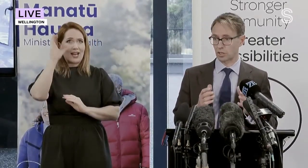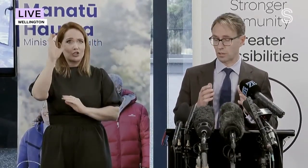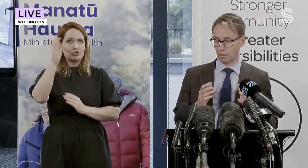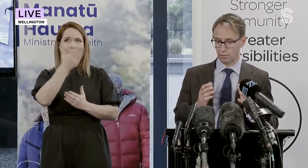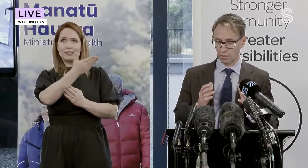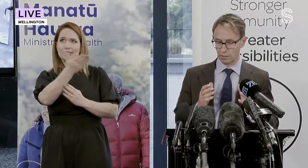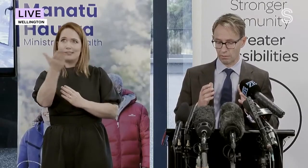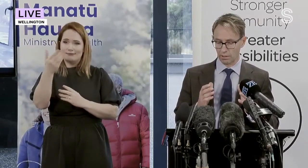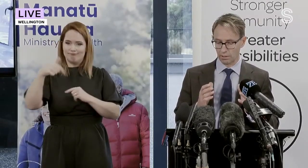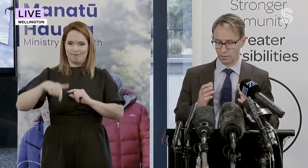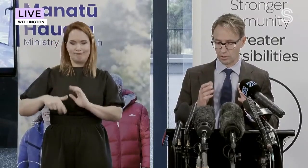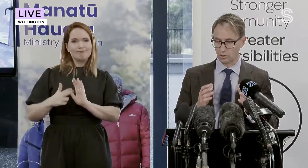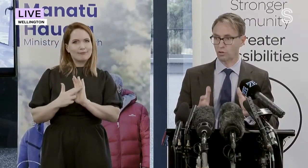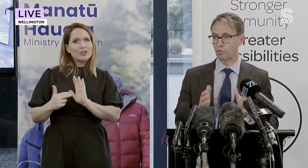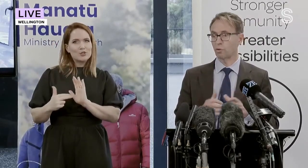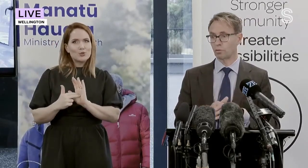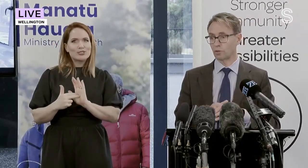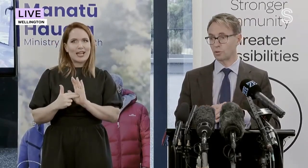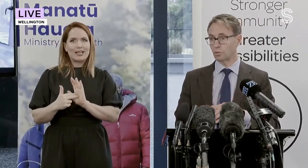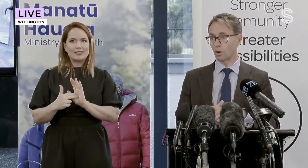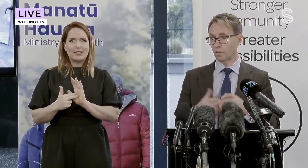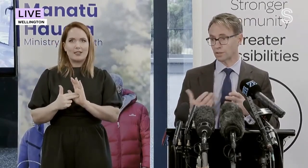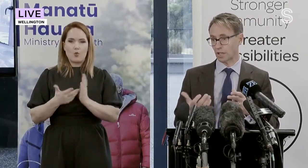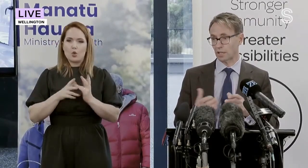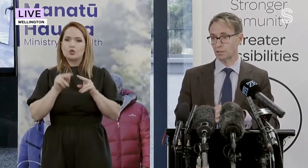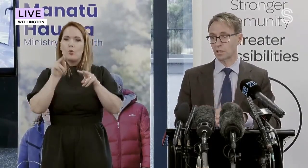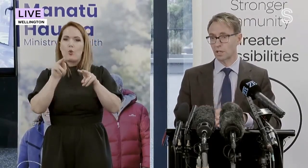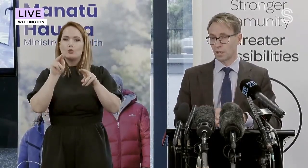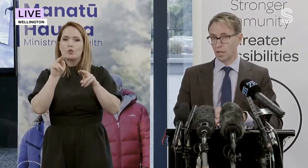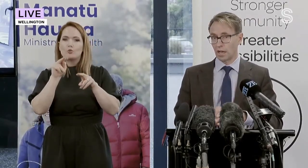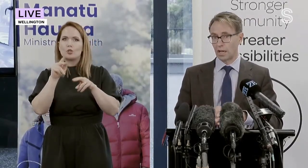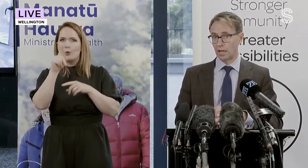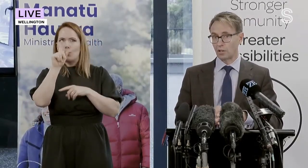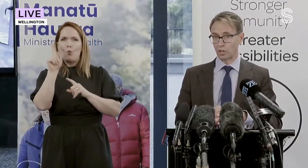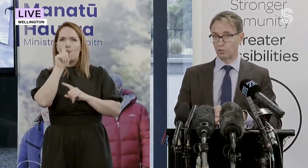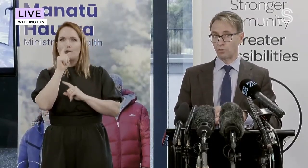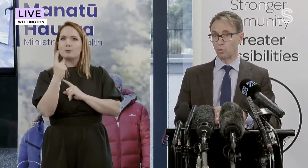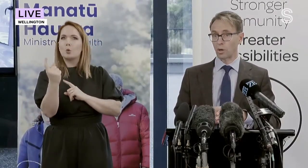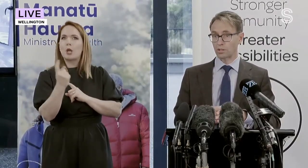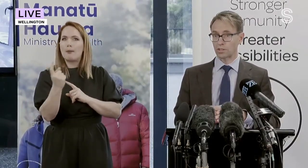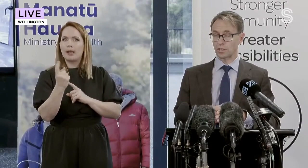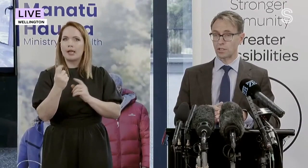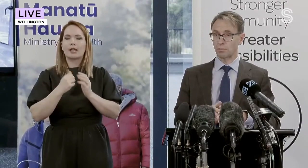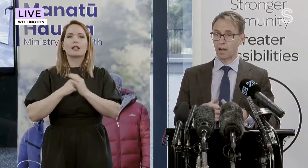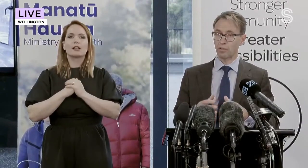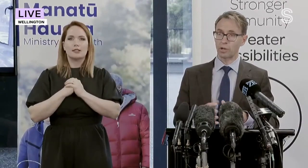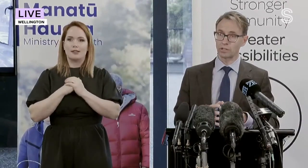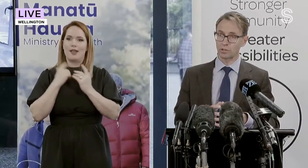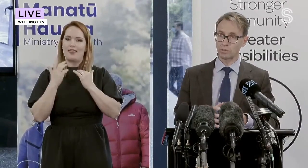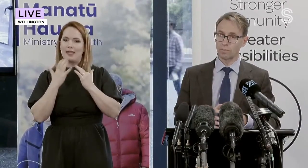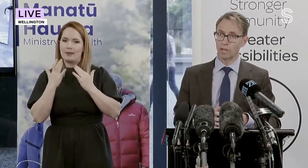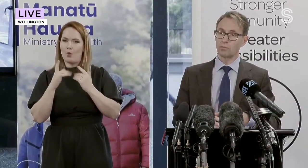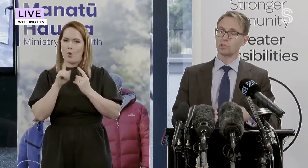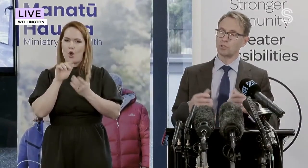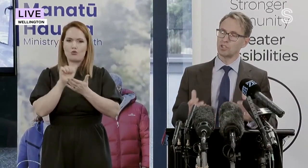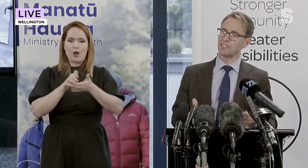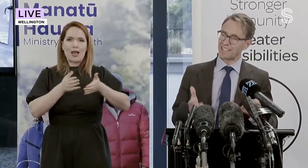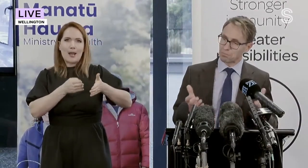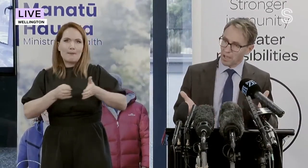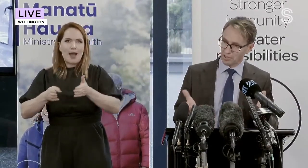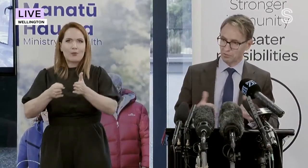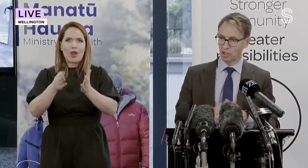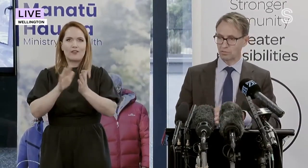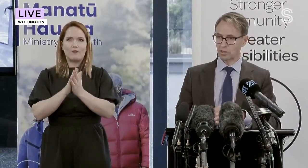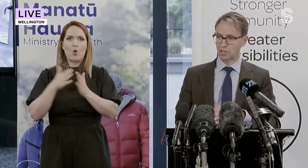a strong forward view on this, and looking for what is the pathway to reducing